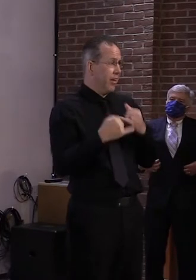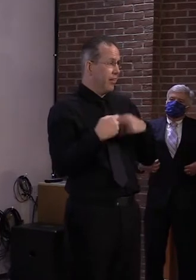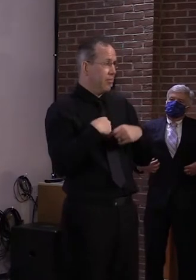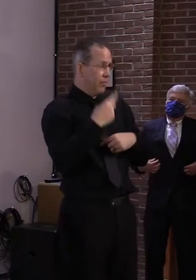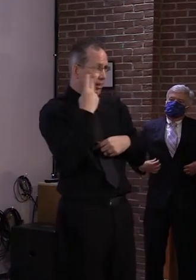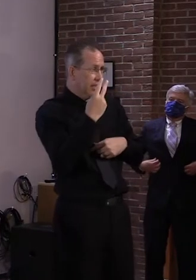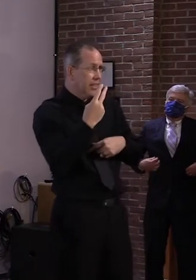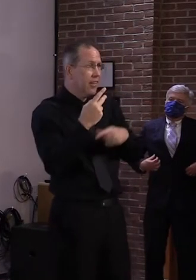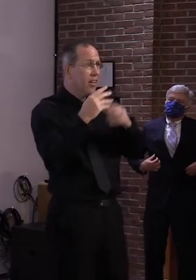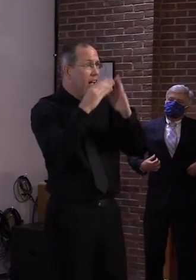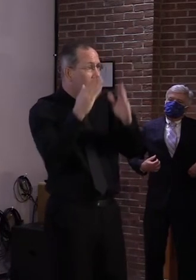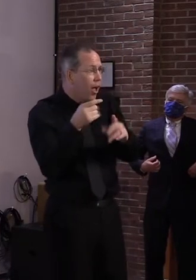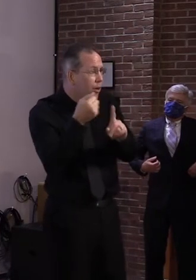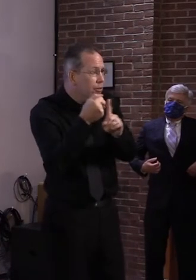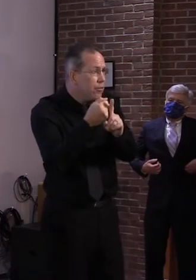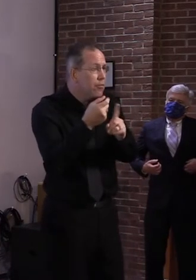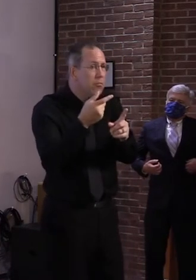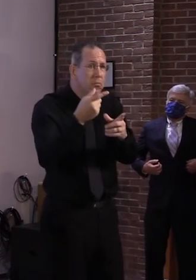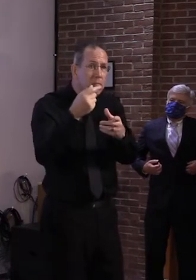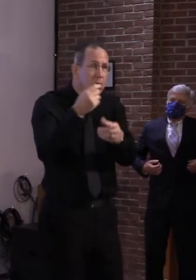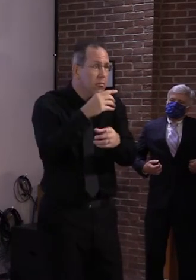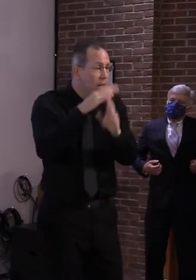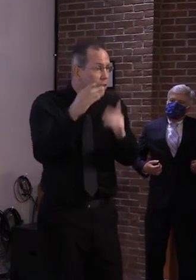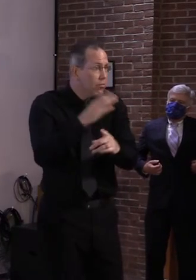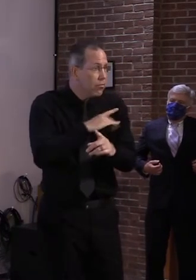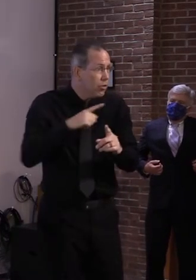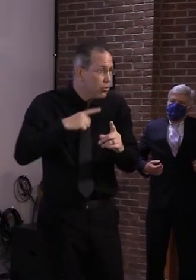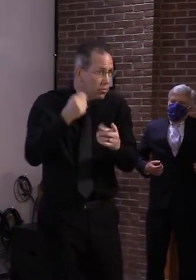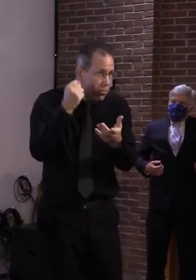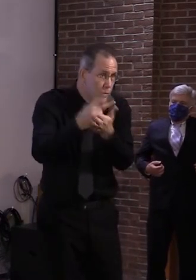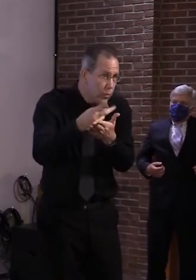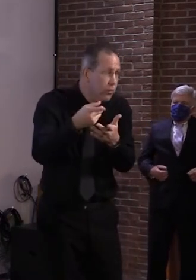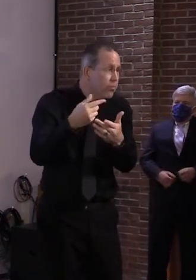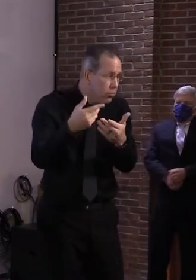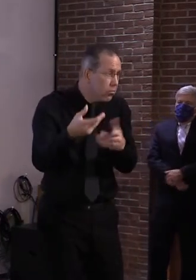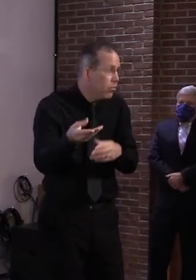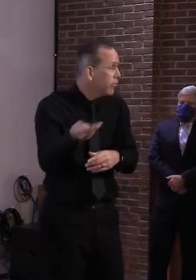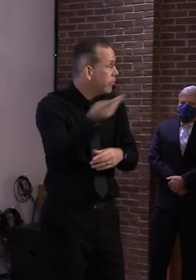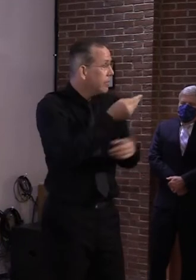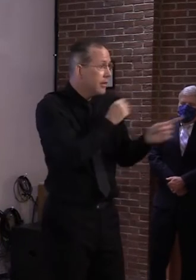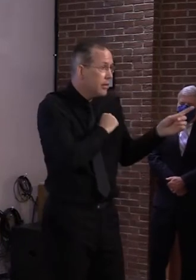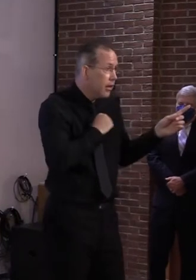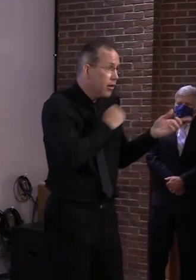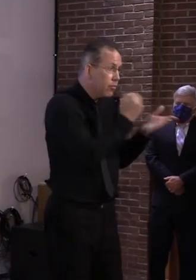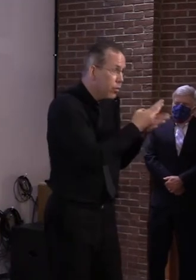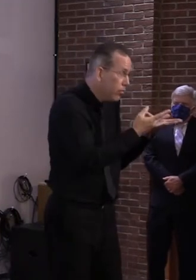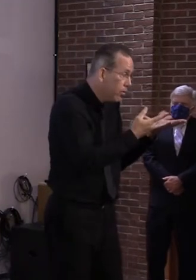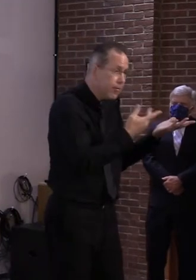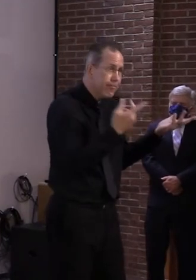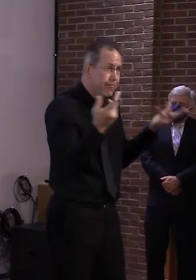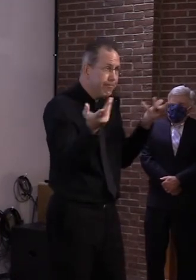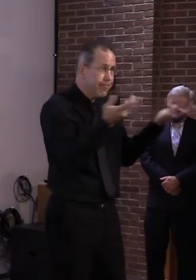agrees with the changes or not, and puts it back over or passes it,